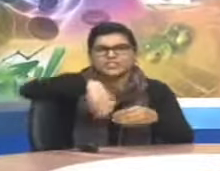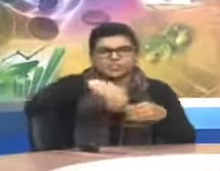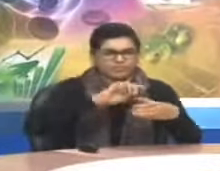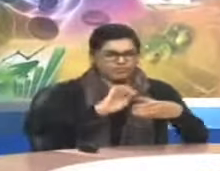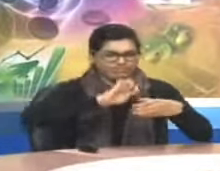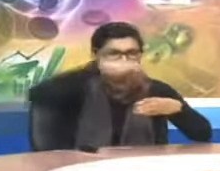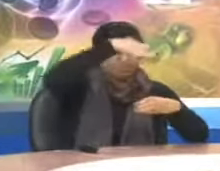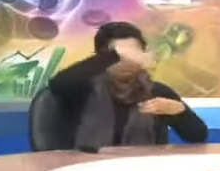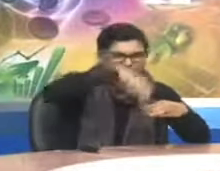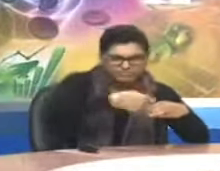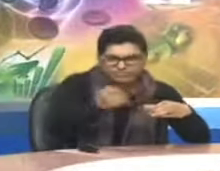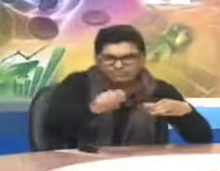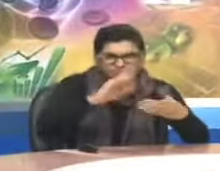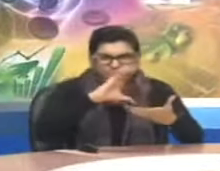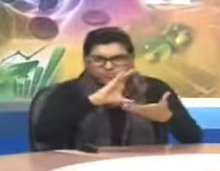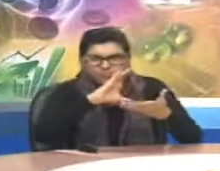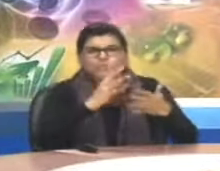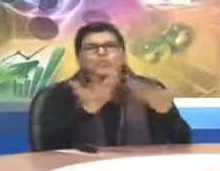Then also